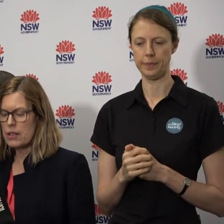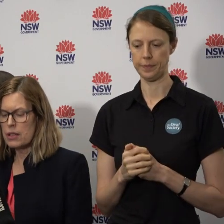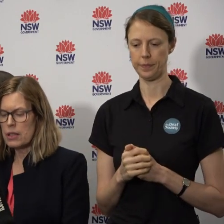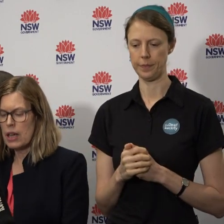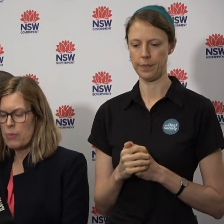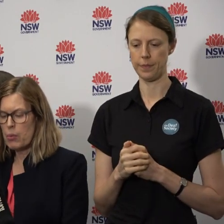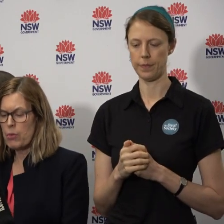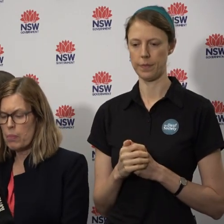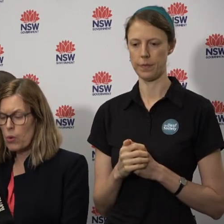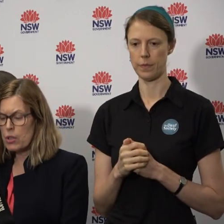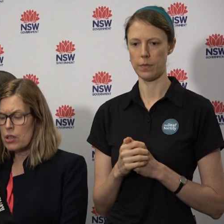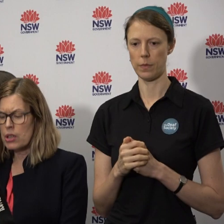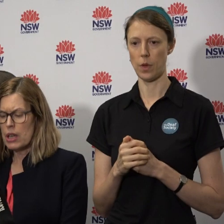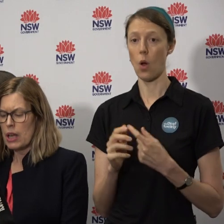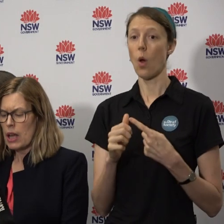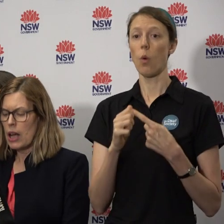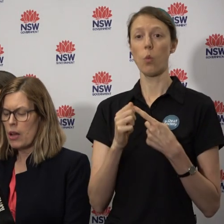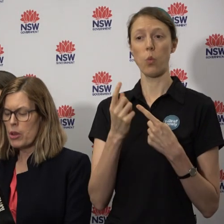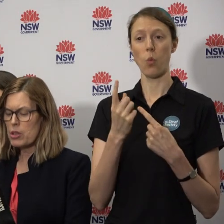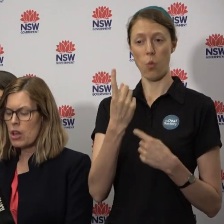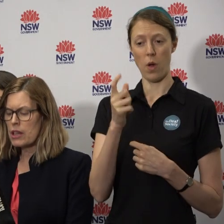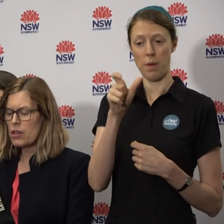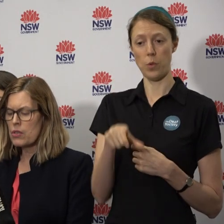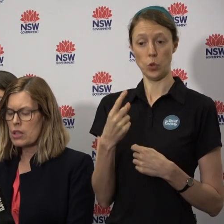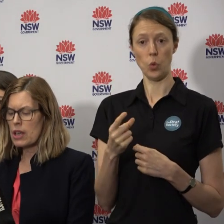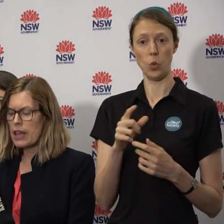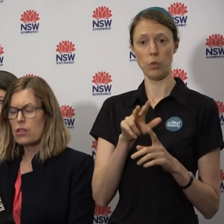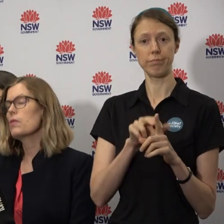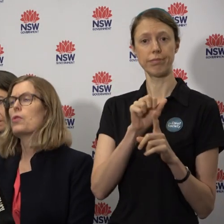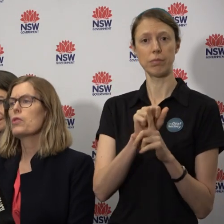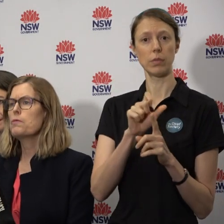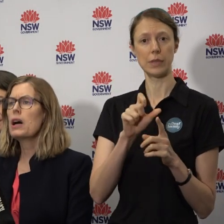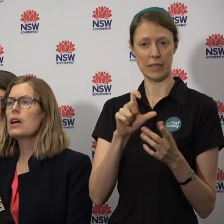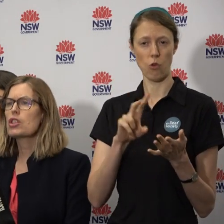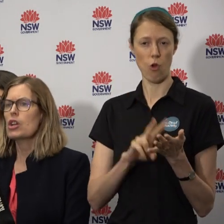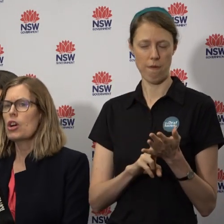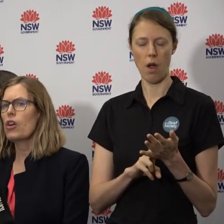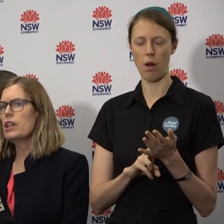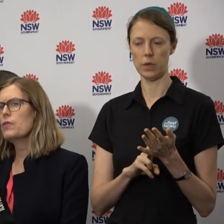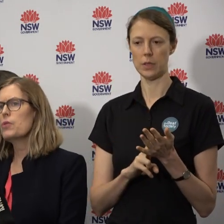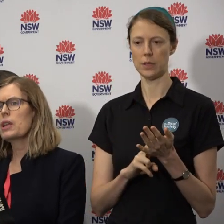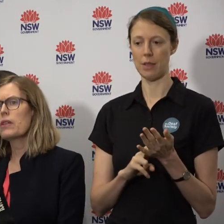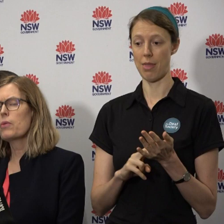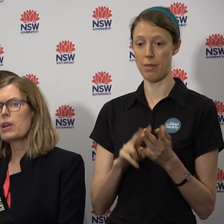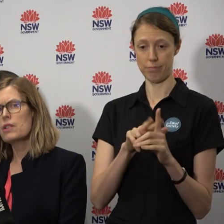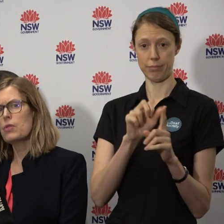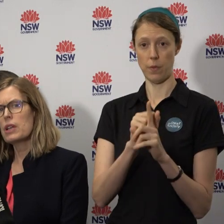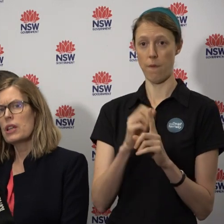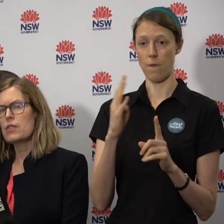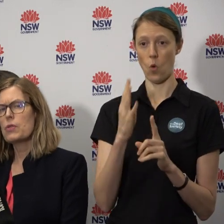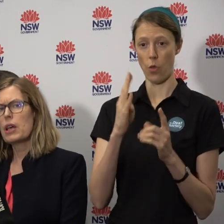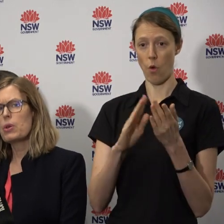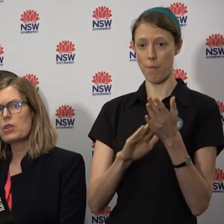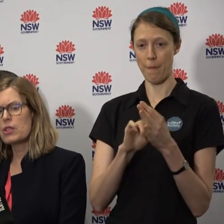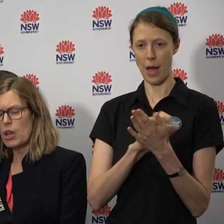our cases that we reported that was diagnosed late on the 4th of March, on re-interviewing